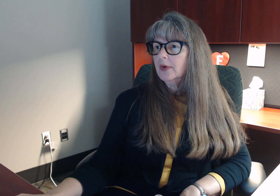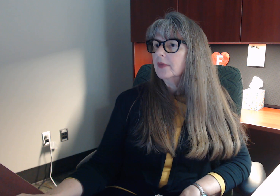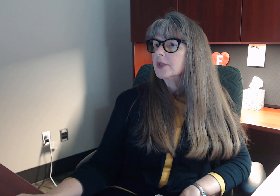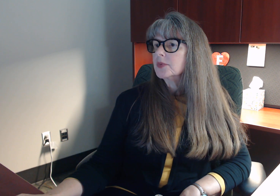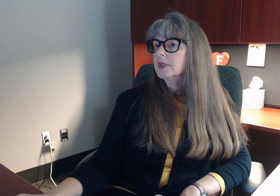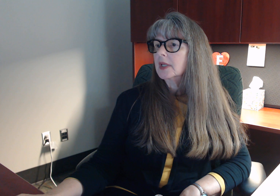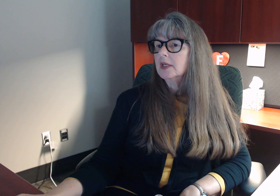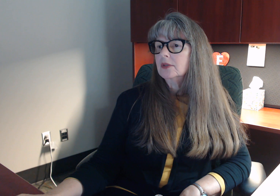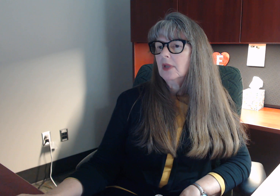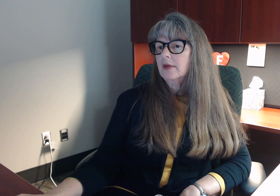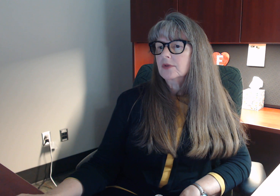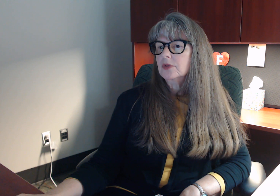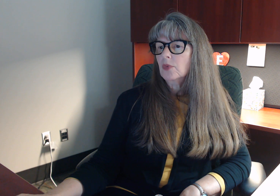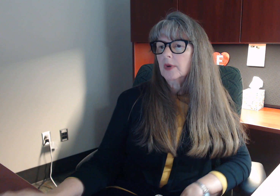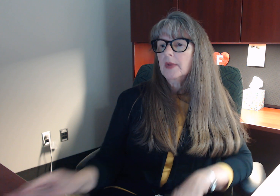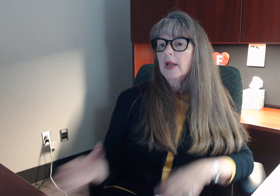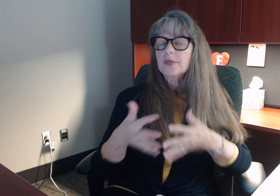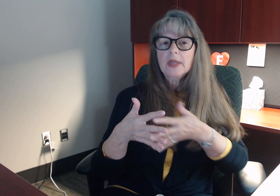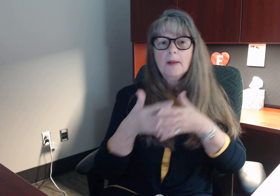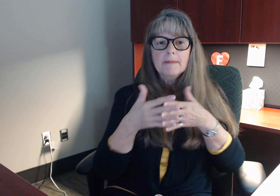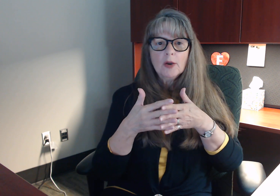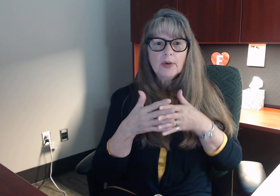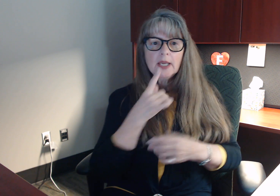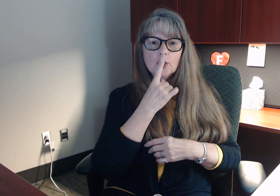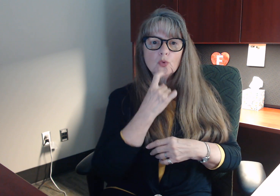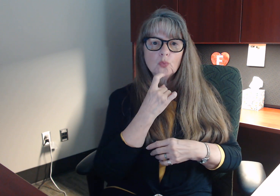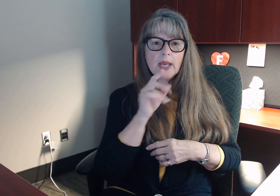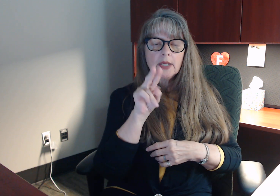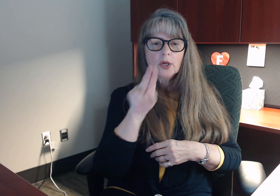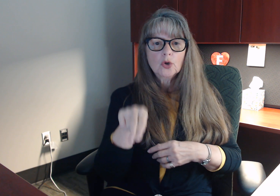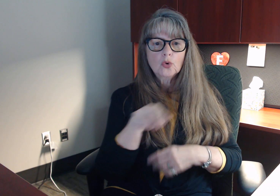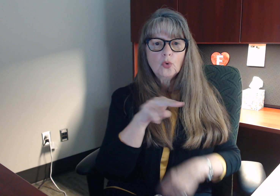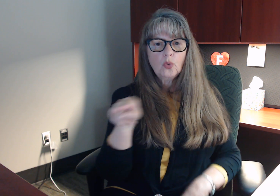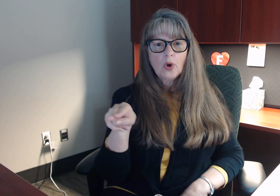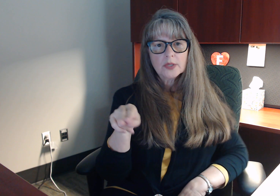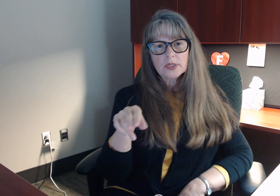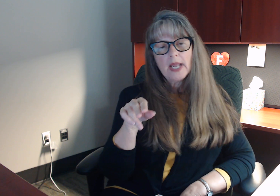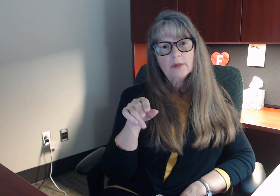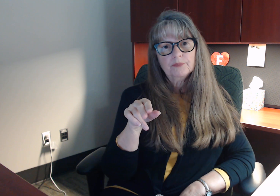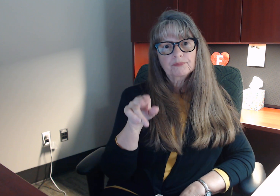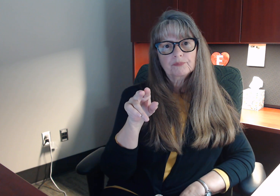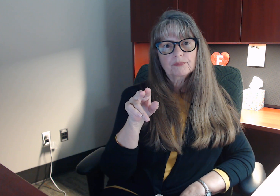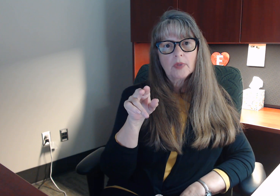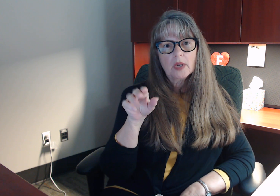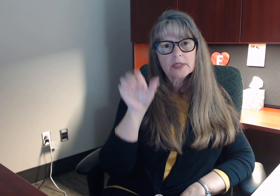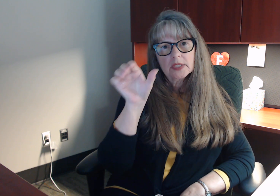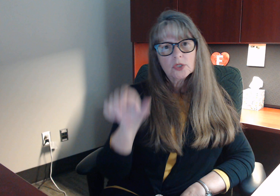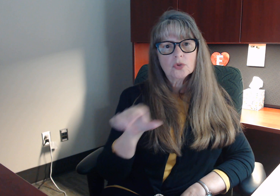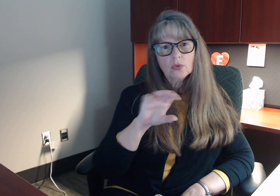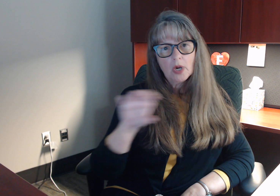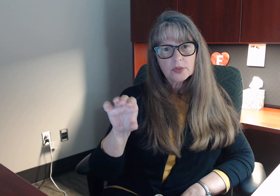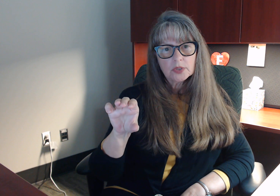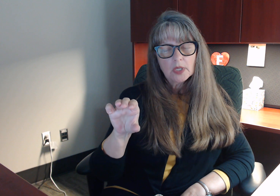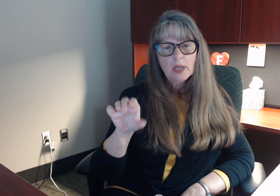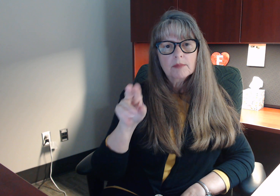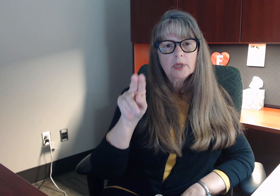this one. I need to have 2 more. The American Red Cross. Now, because this is cross, but if